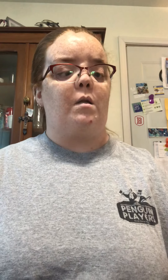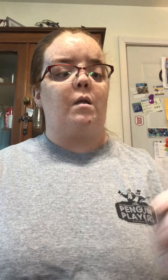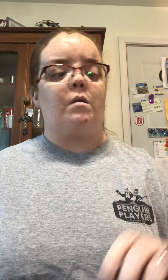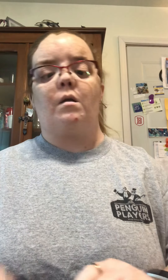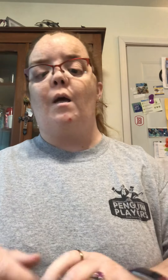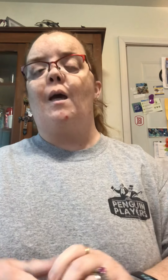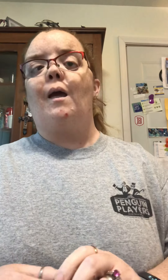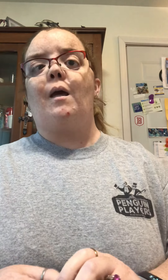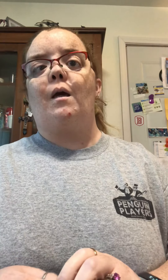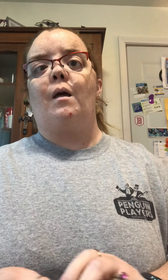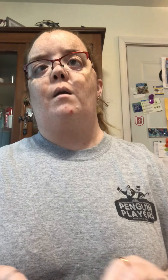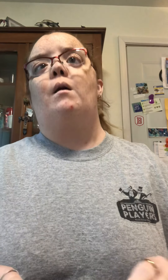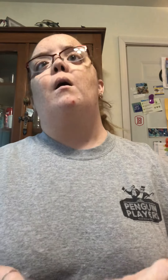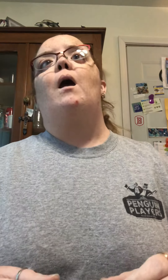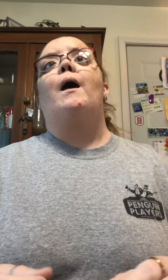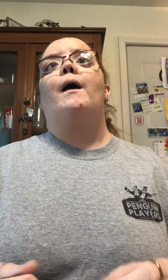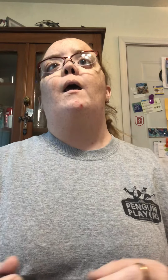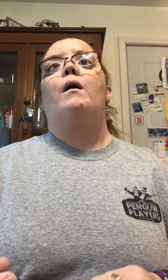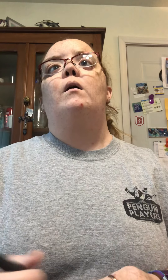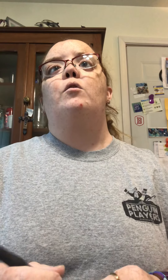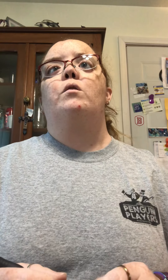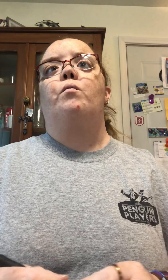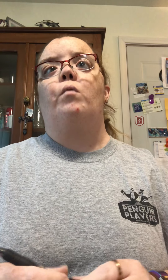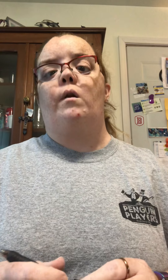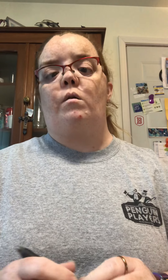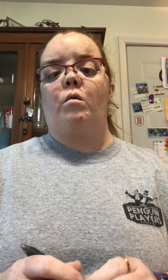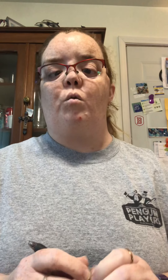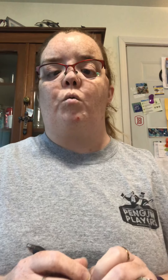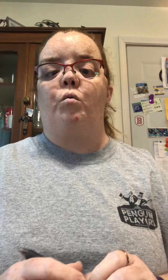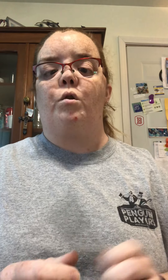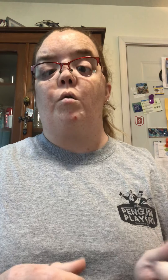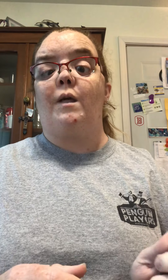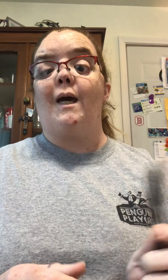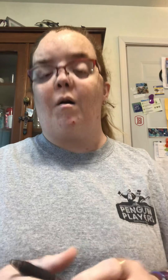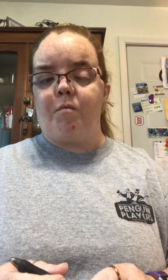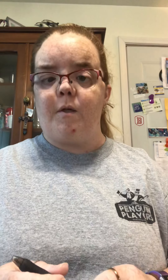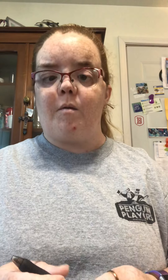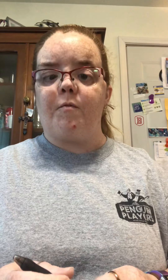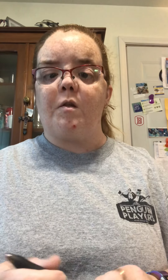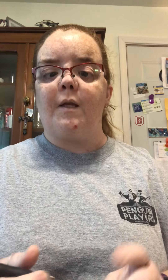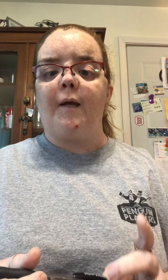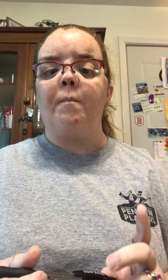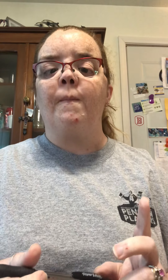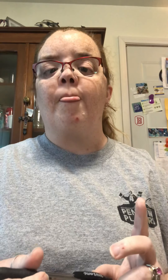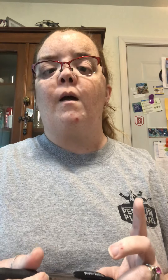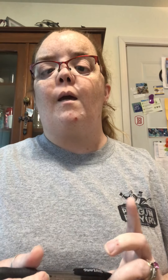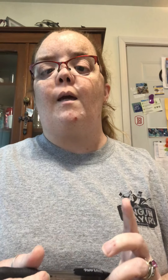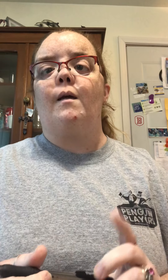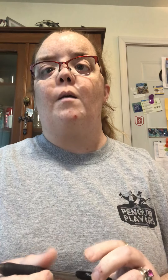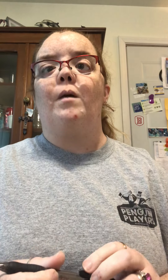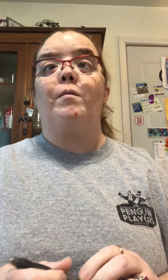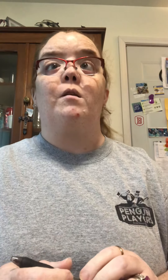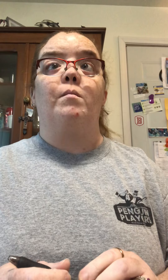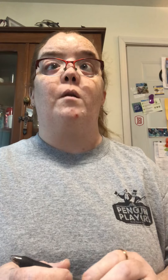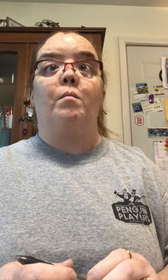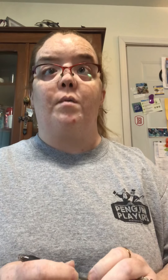this, and I just wanted to show the alphabet for today and maybe some numbers.